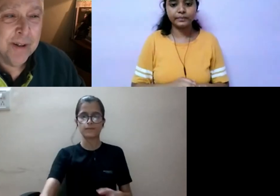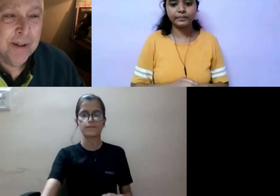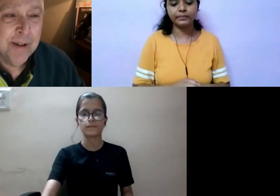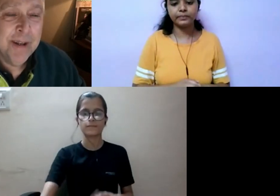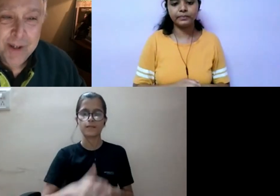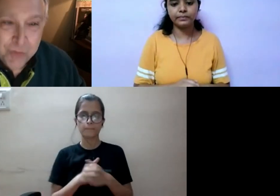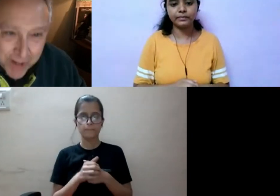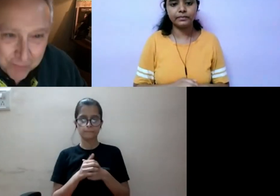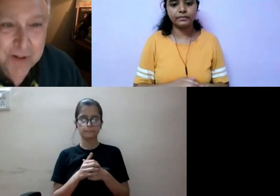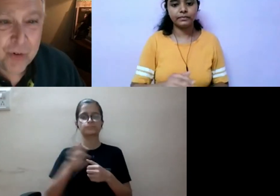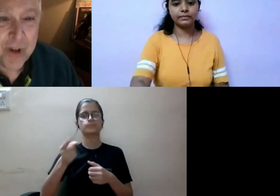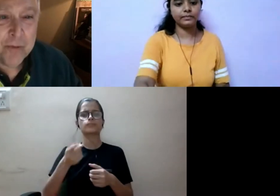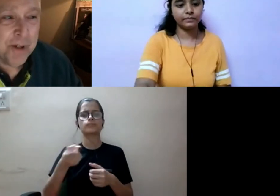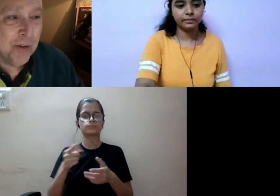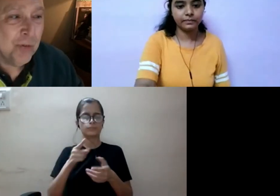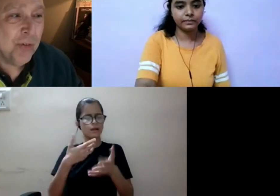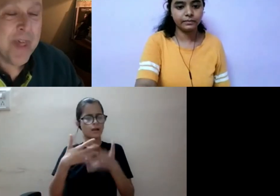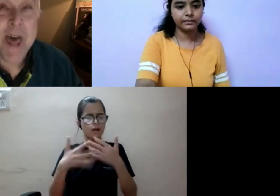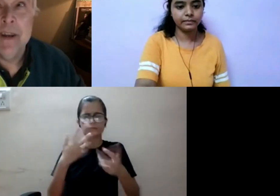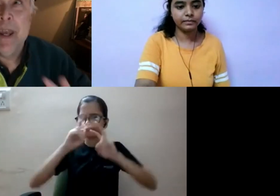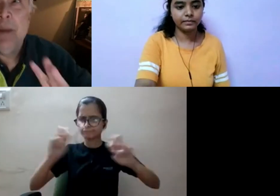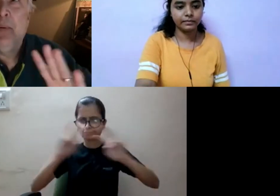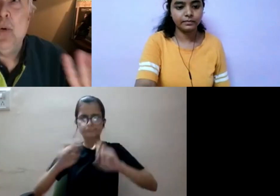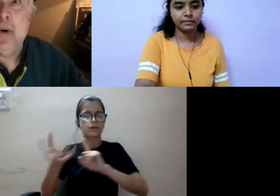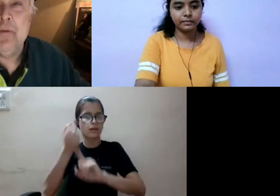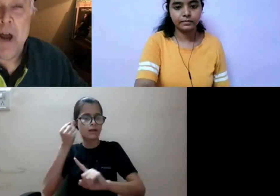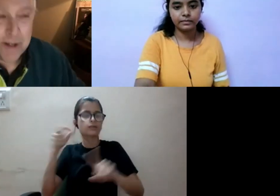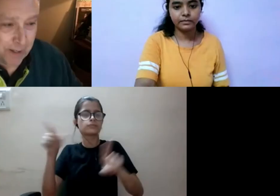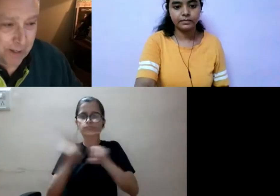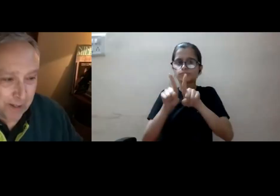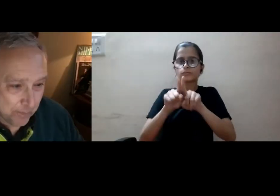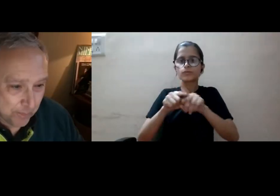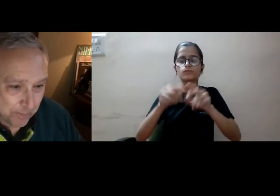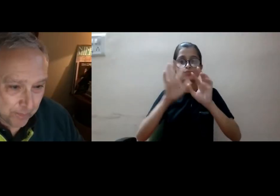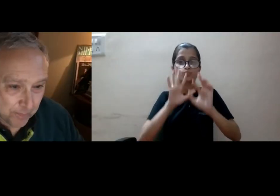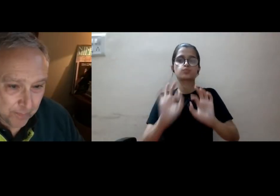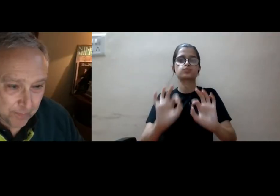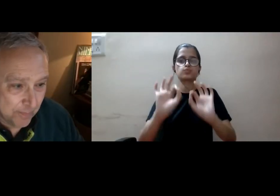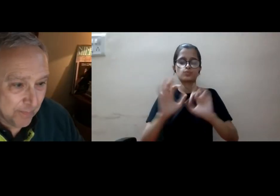dishonesty. It's every discovery is just that, a pure finding.